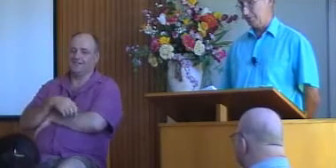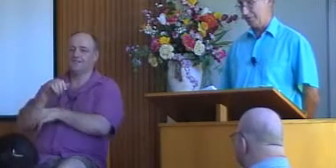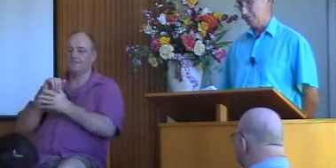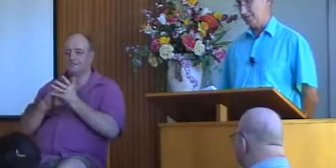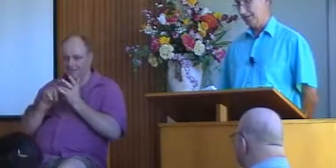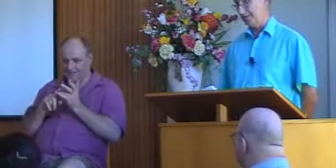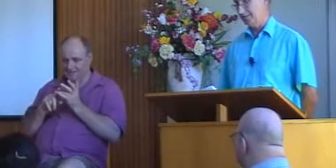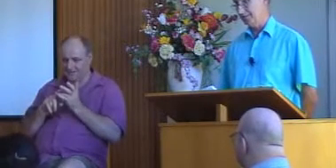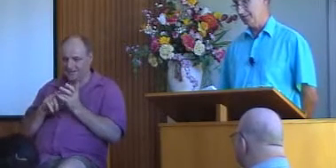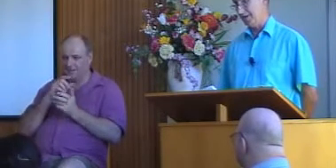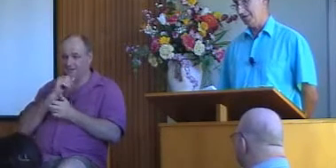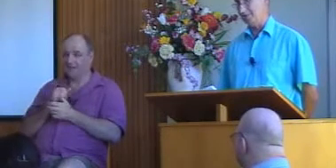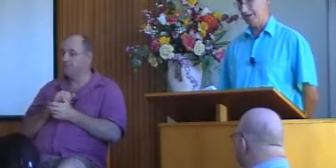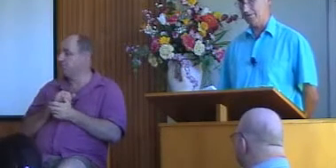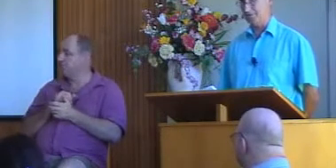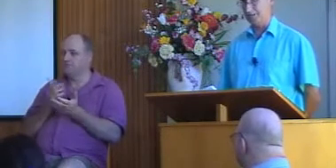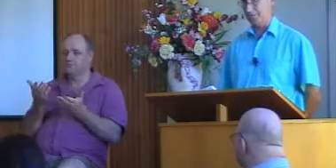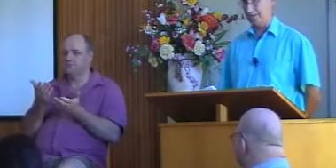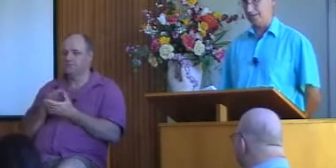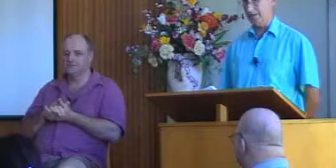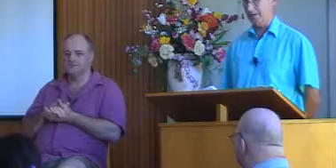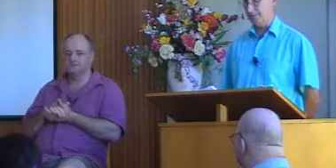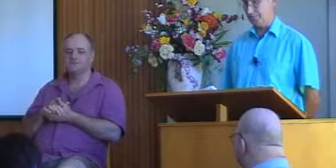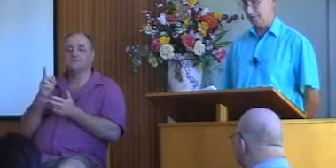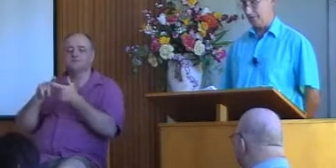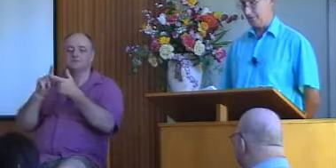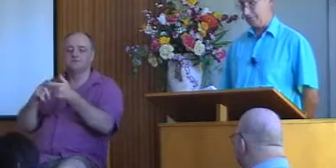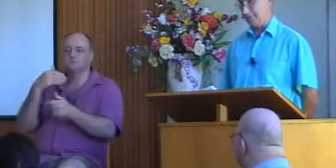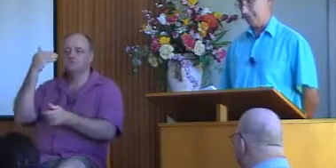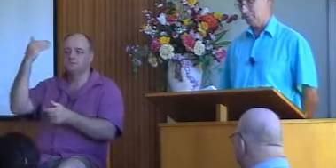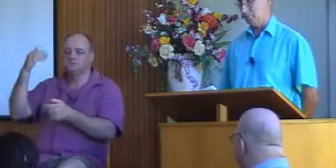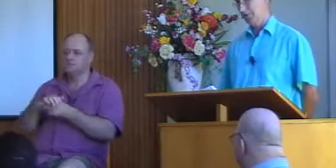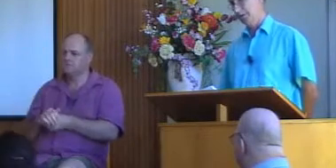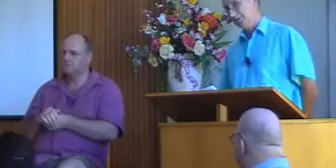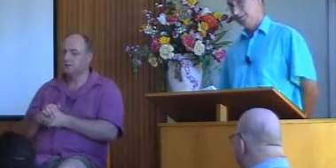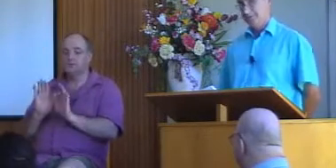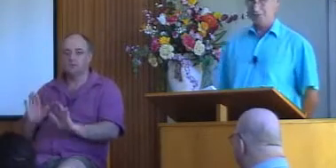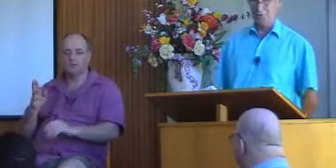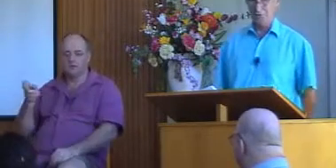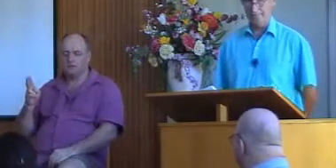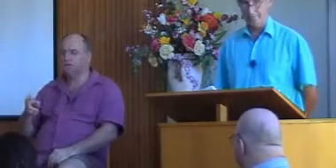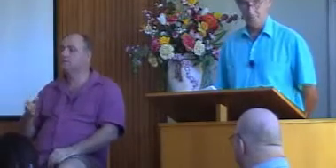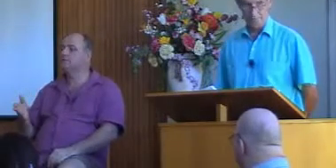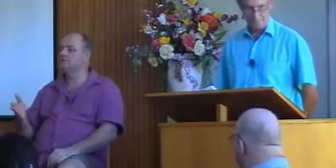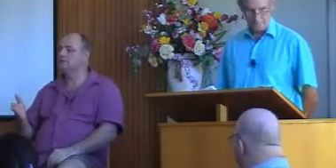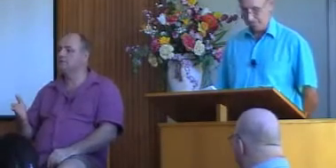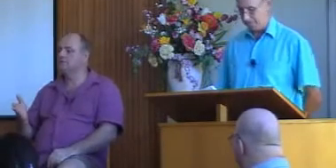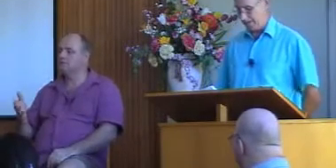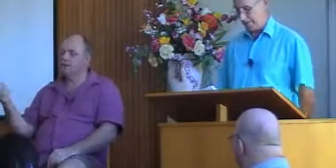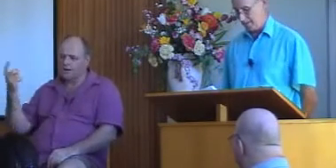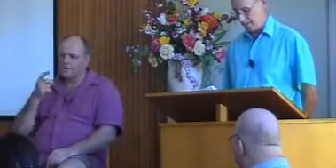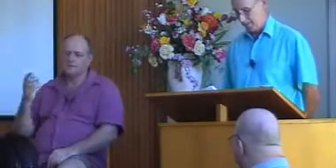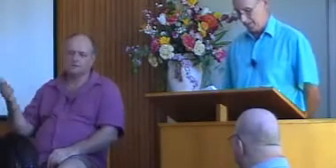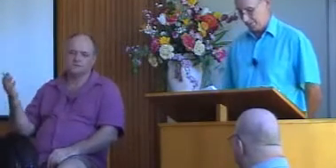on with his message, and 5 minutes later he stopped again and said if he'd like to come forward. I didn't go forward.